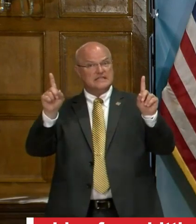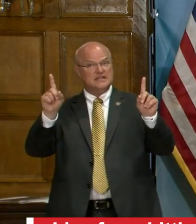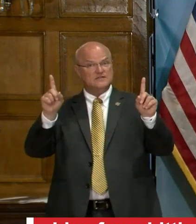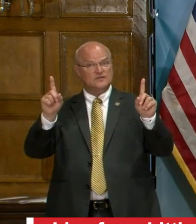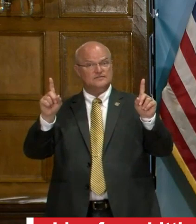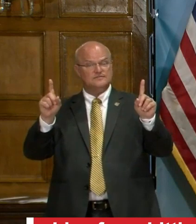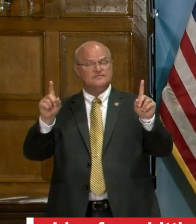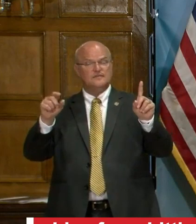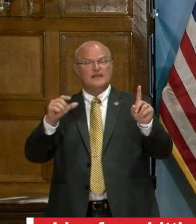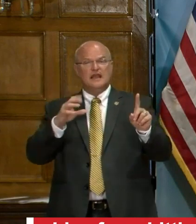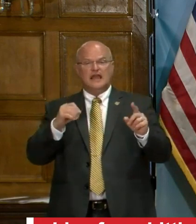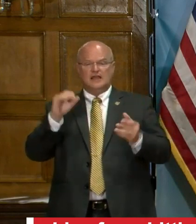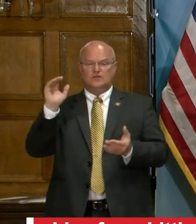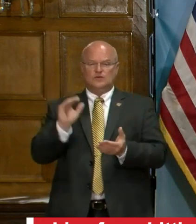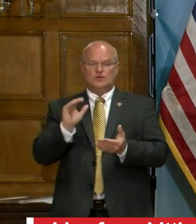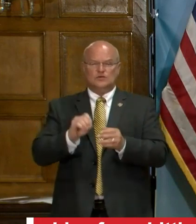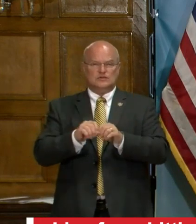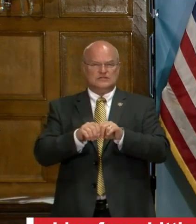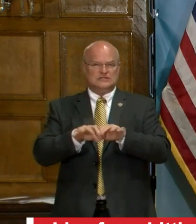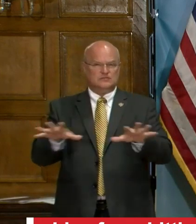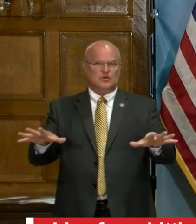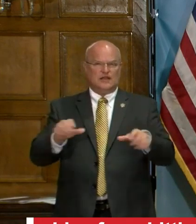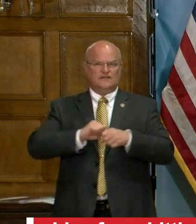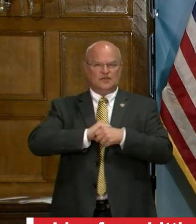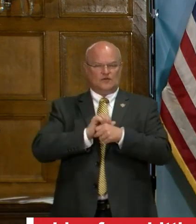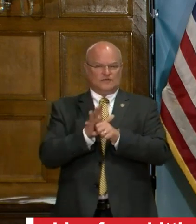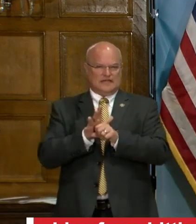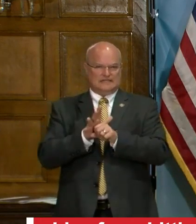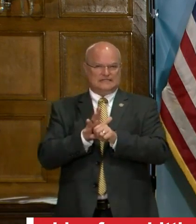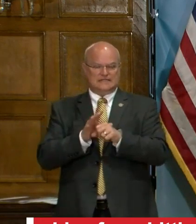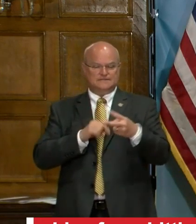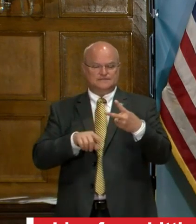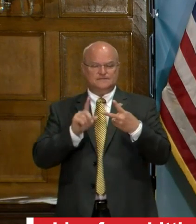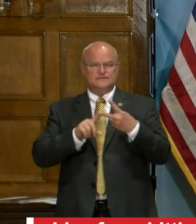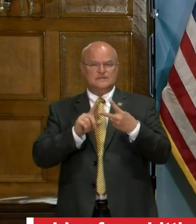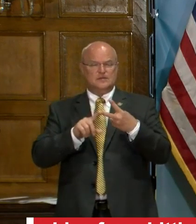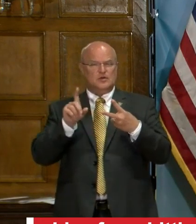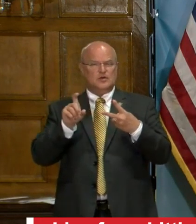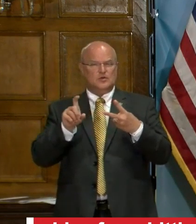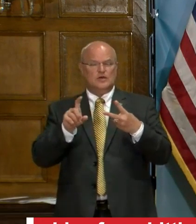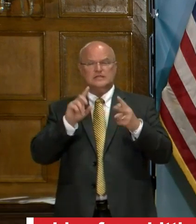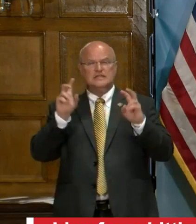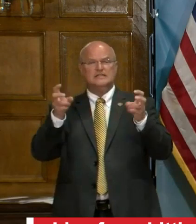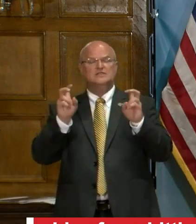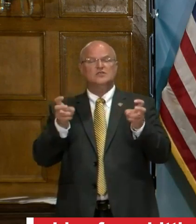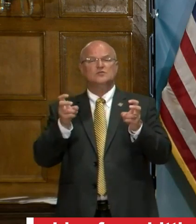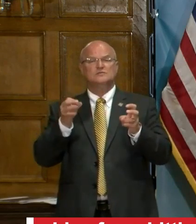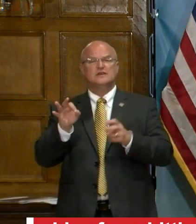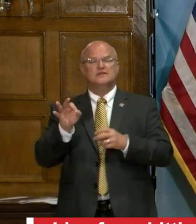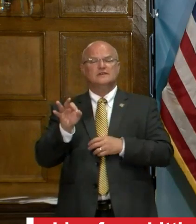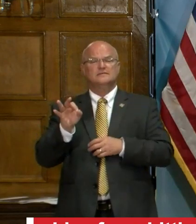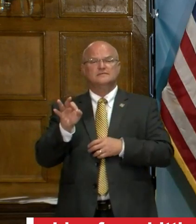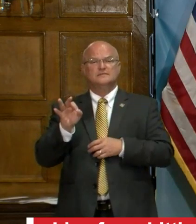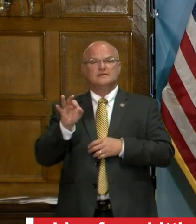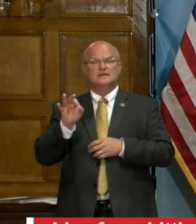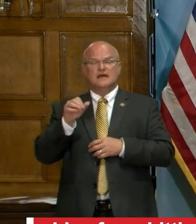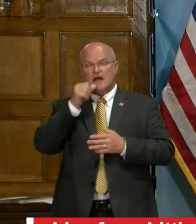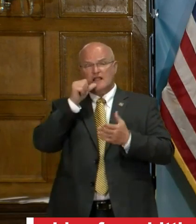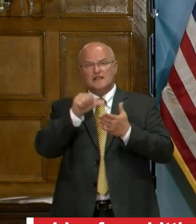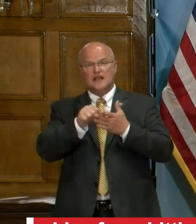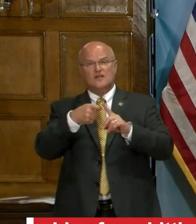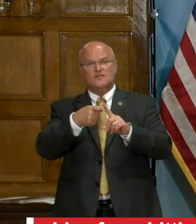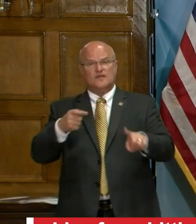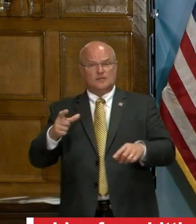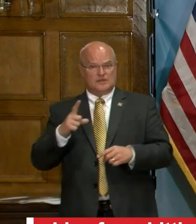successful in reducing the spread of the virus. The second part of your question in terms of the letter from